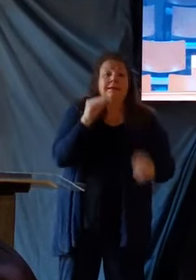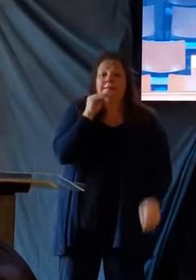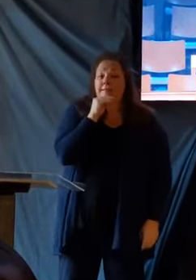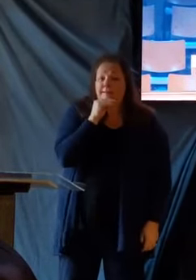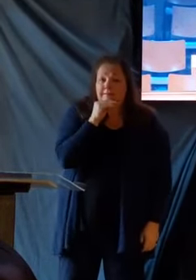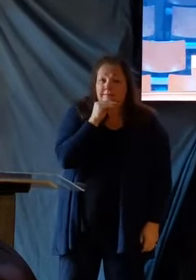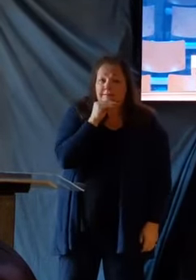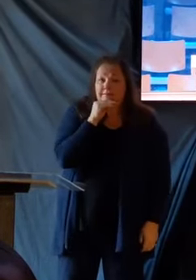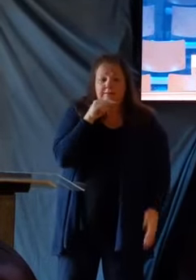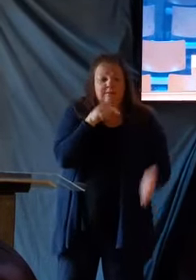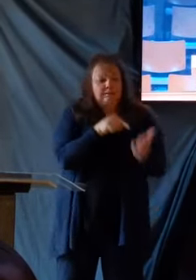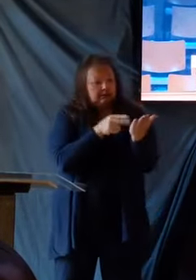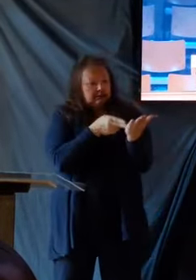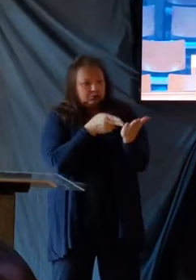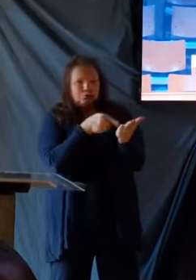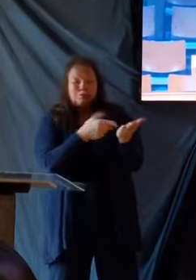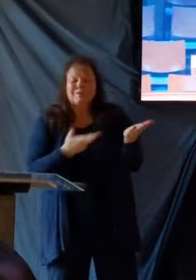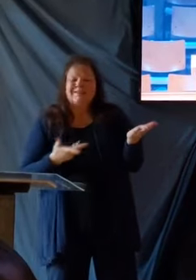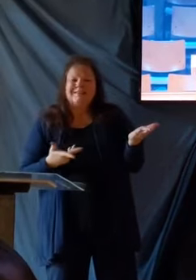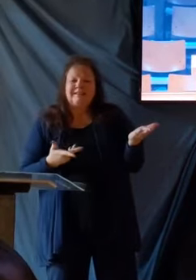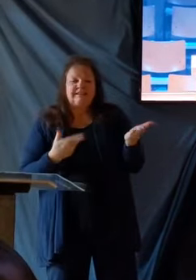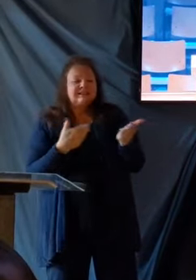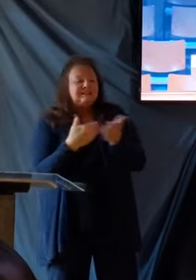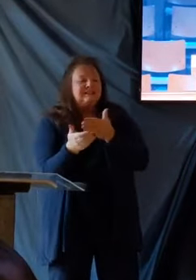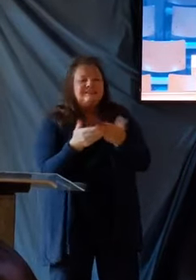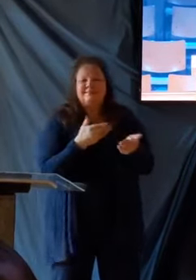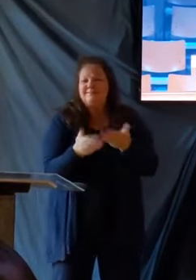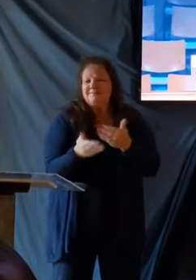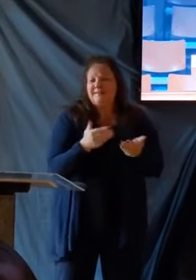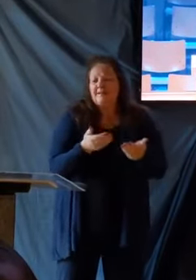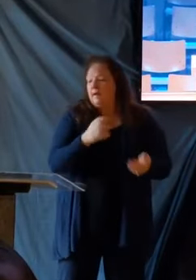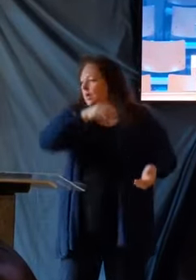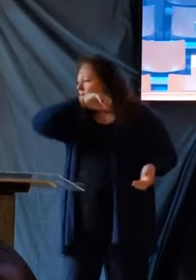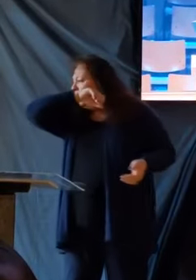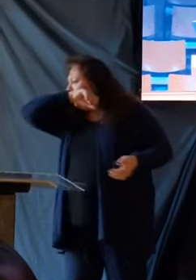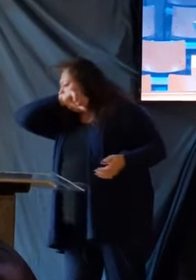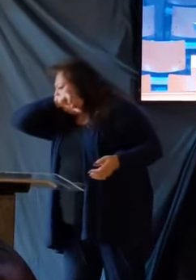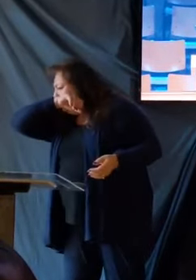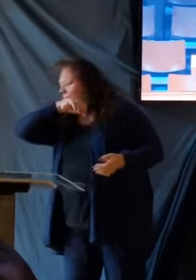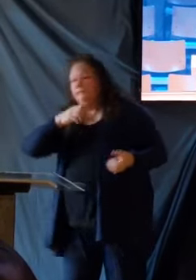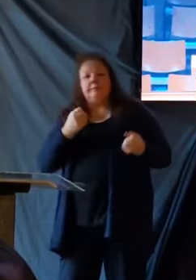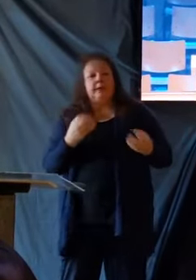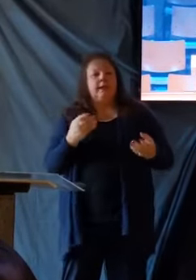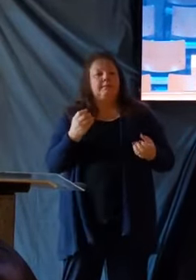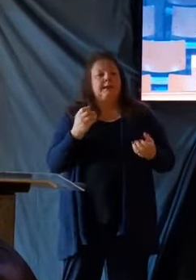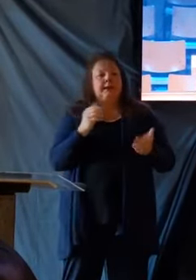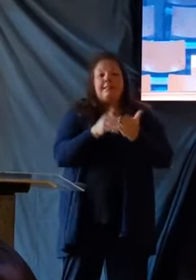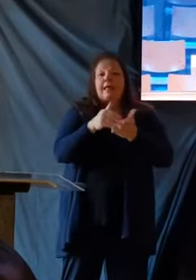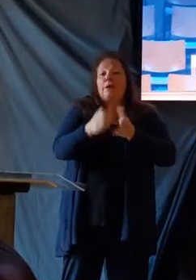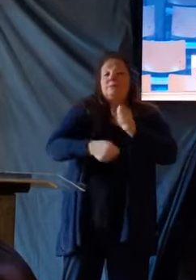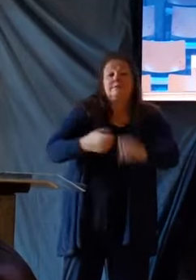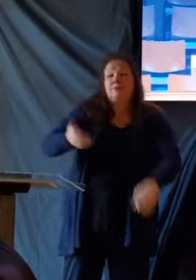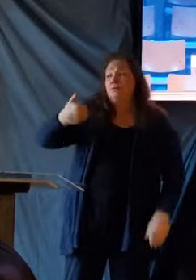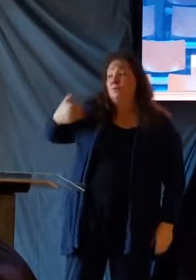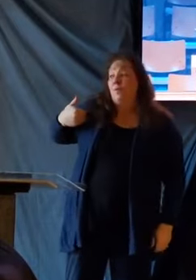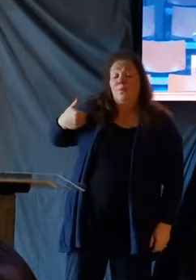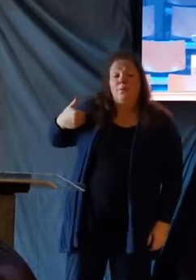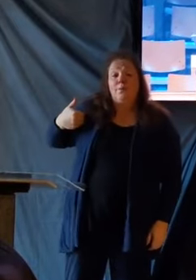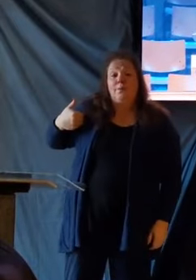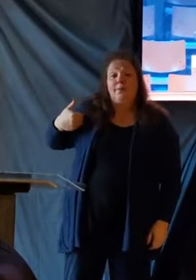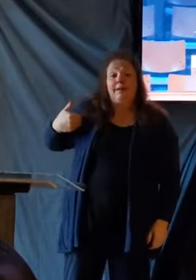That's why this is truth. It doesn't matter how many millennia ago it was given.